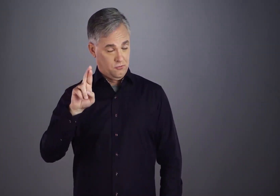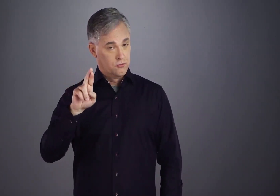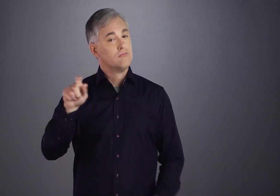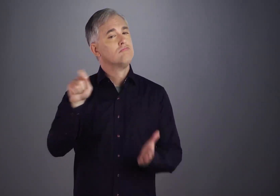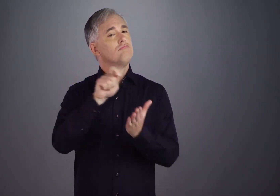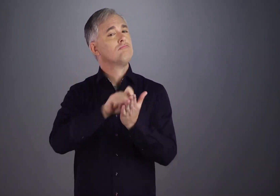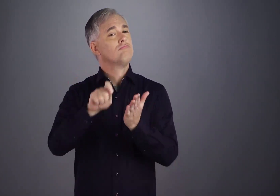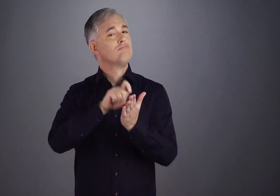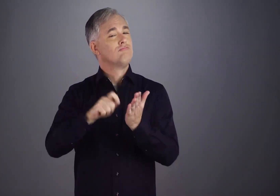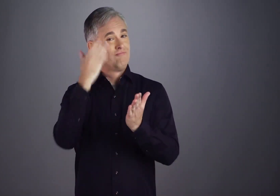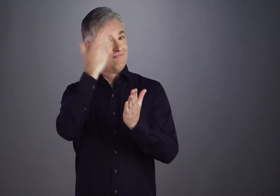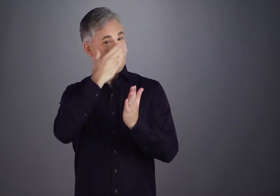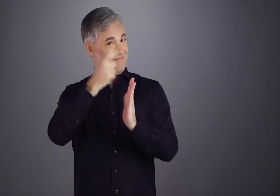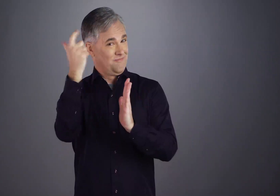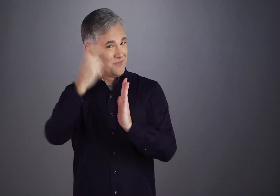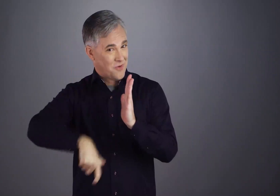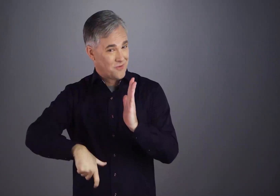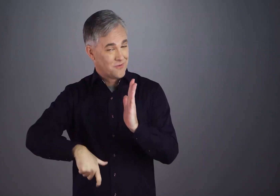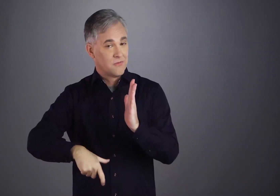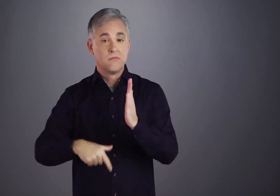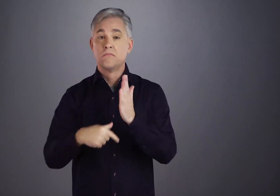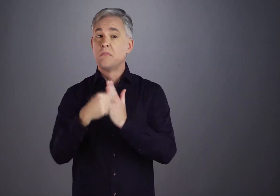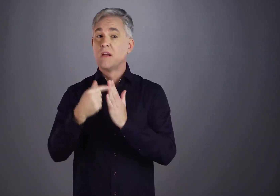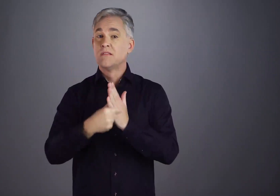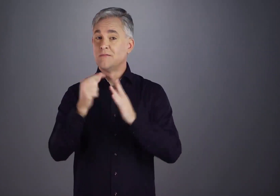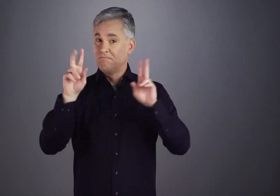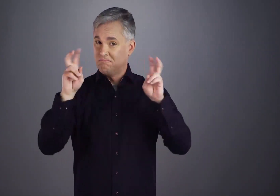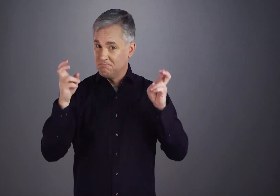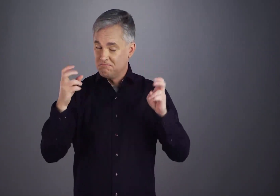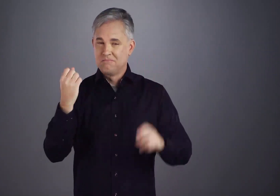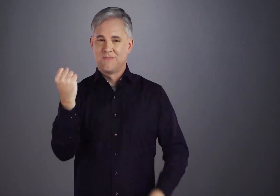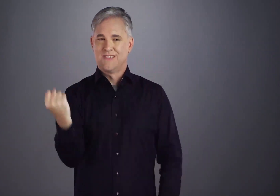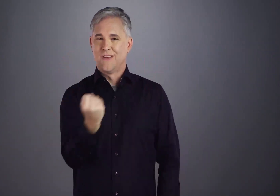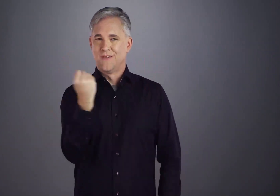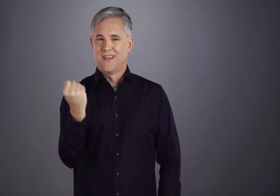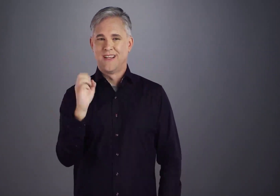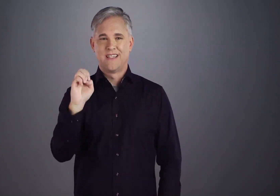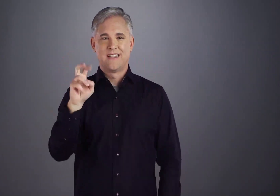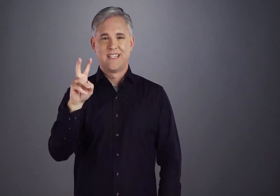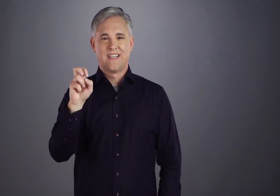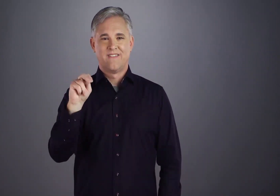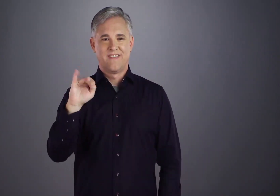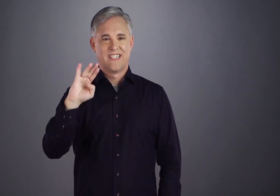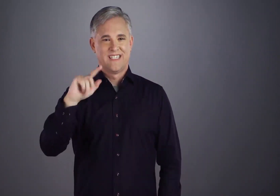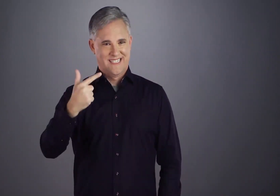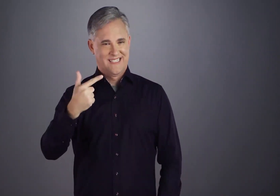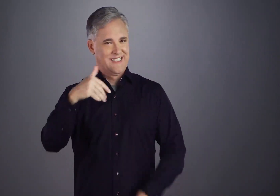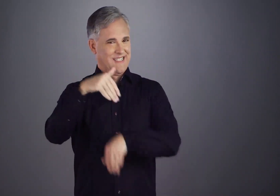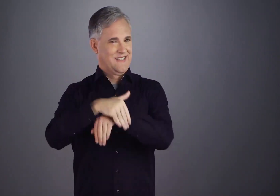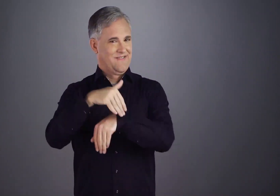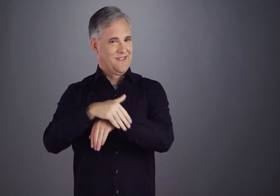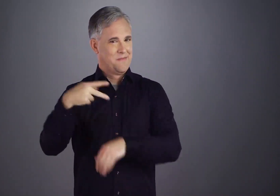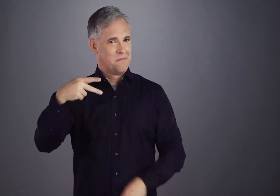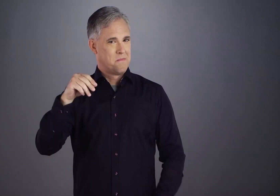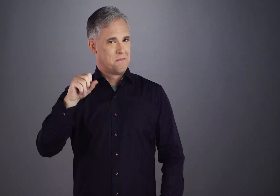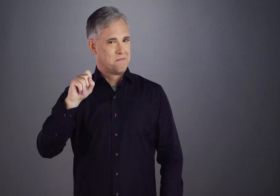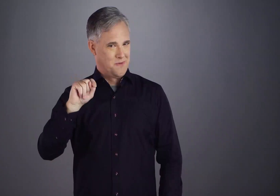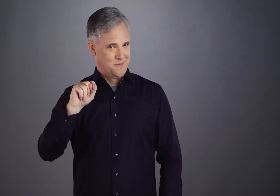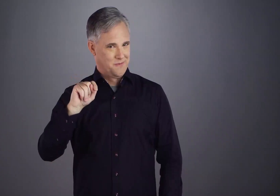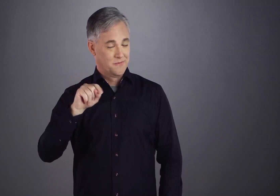Then, Jack Alexander wrote a feature article in the Saturday Evening Post and placed such a compelling picture of AA before the general